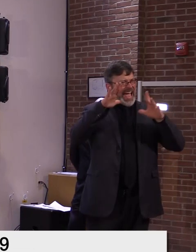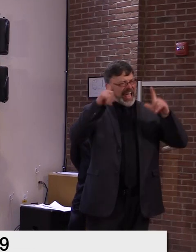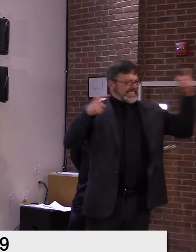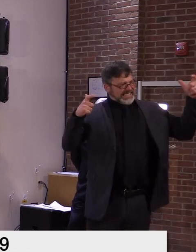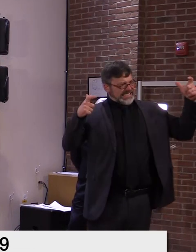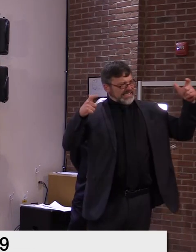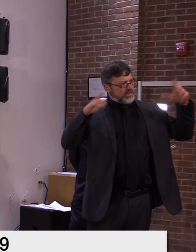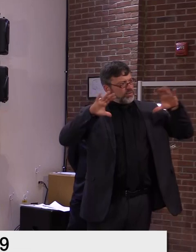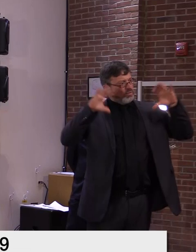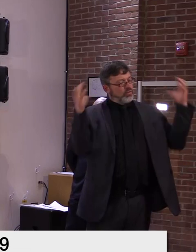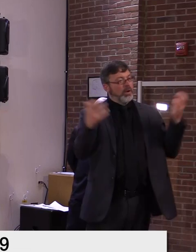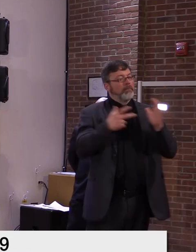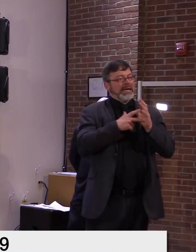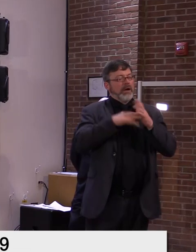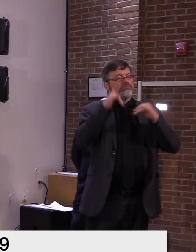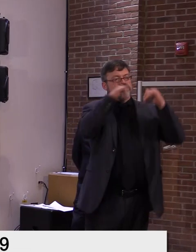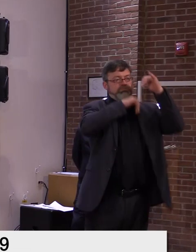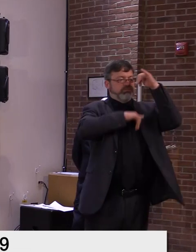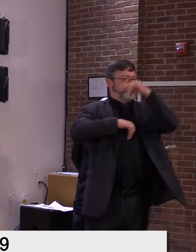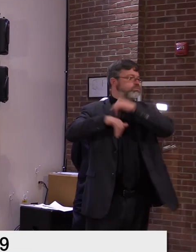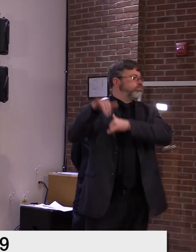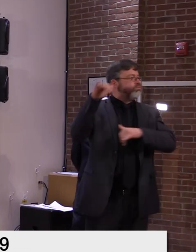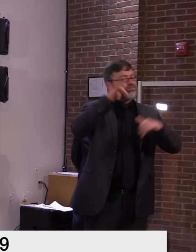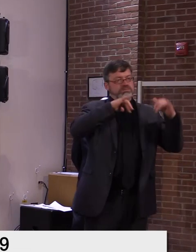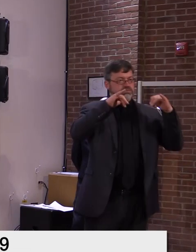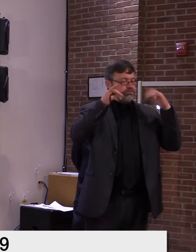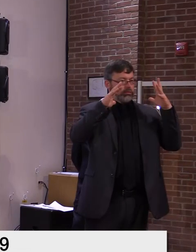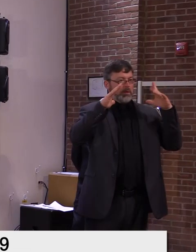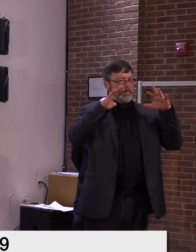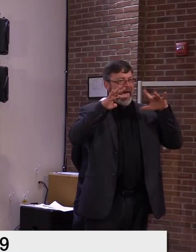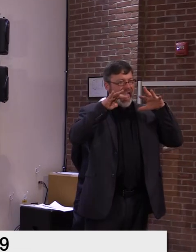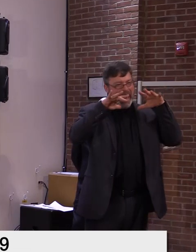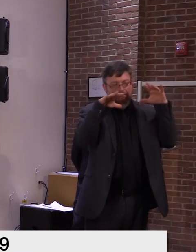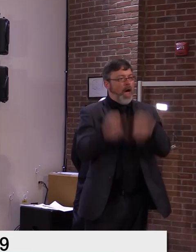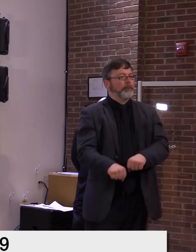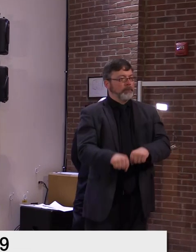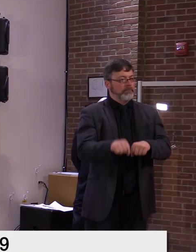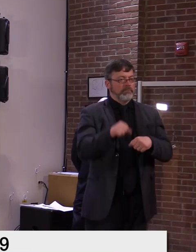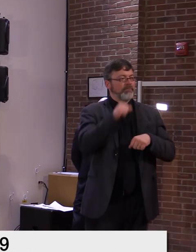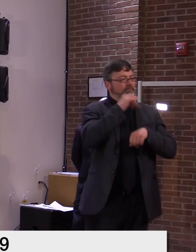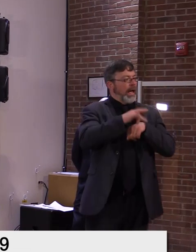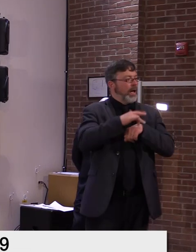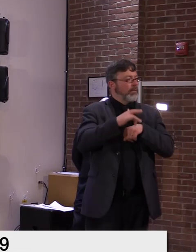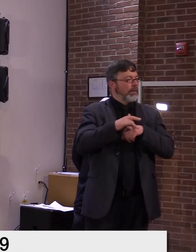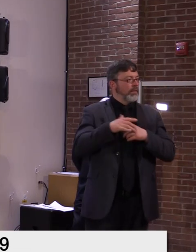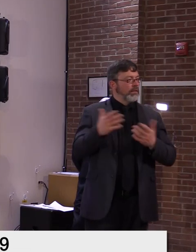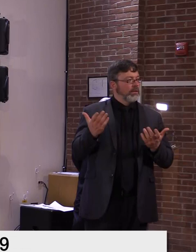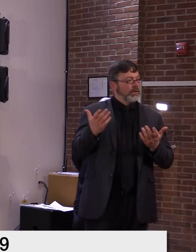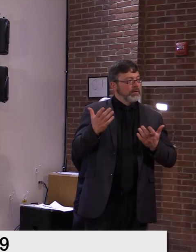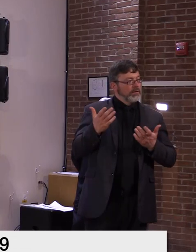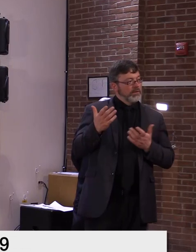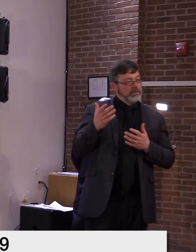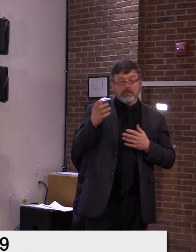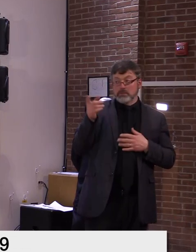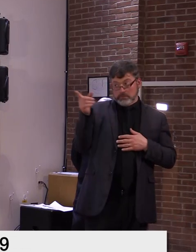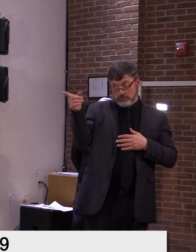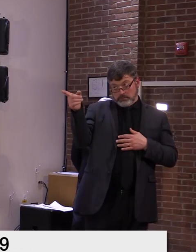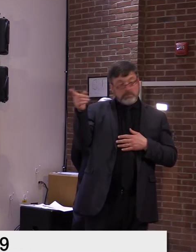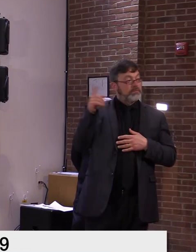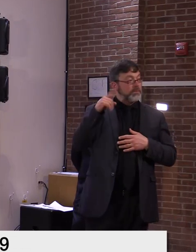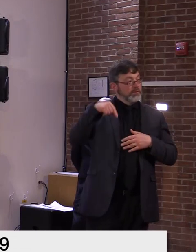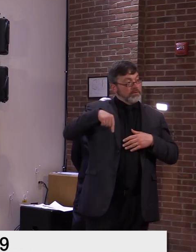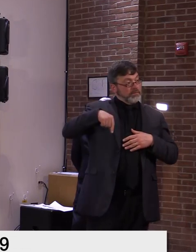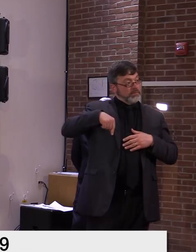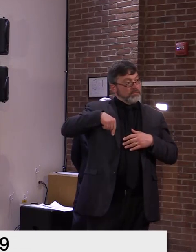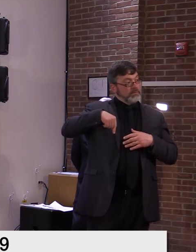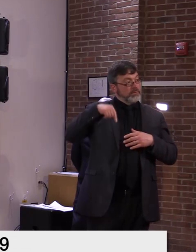the state has at certain times opened up to different occupations before based on just kind of a checkbox or information that you collect